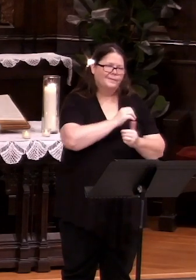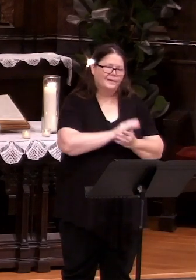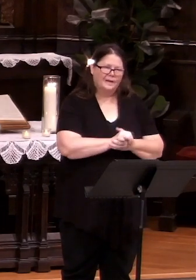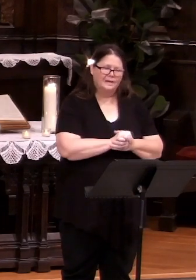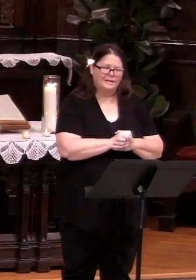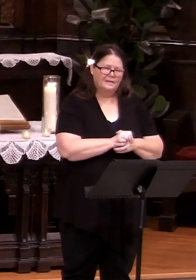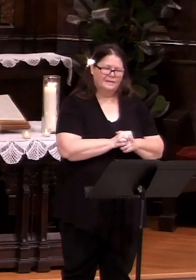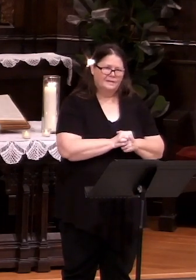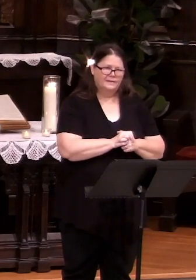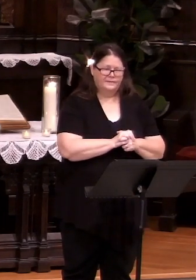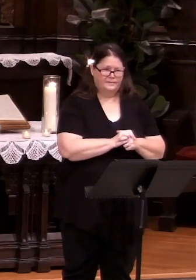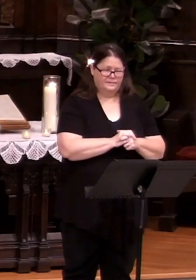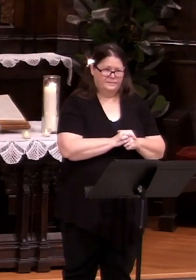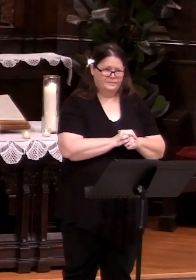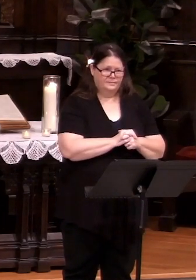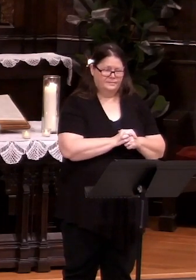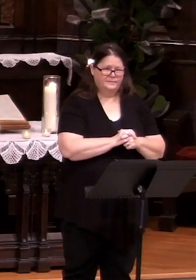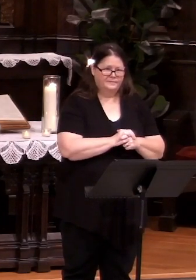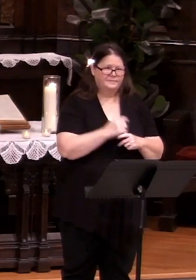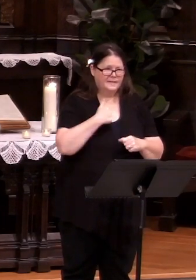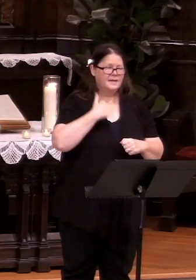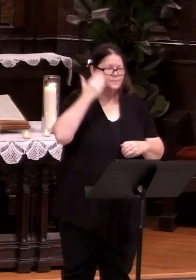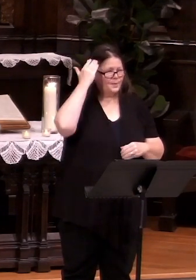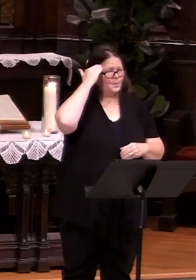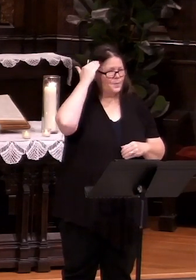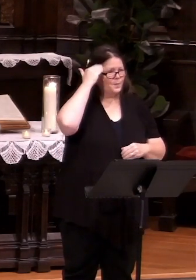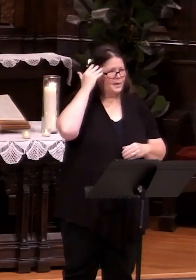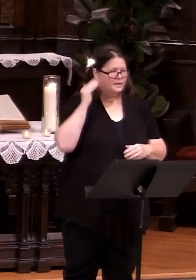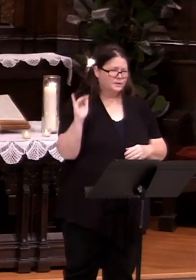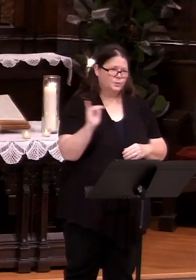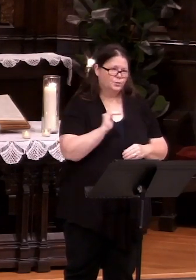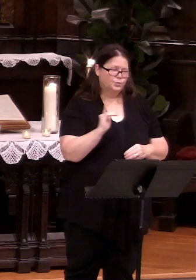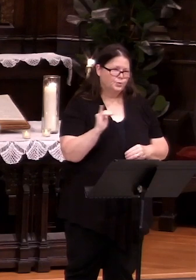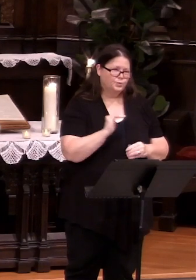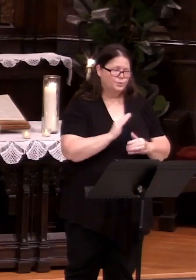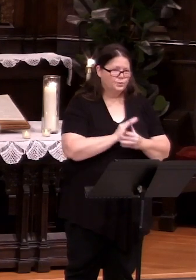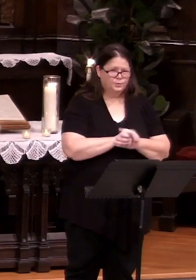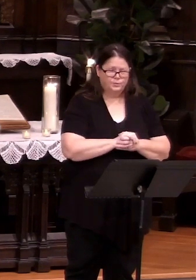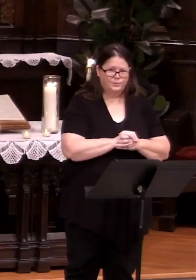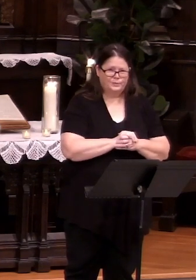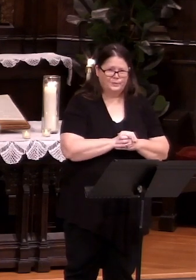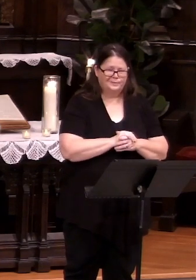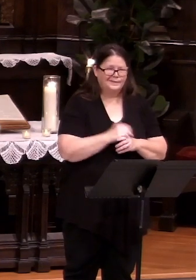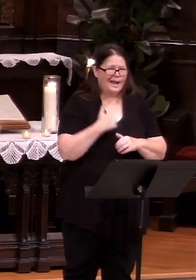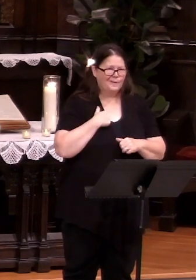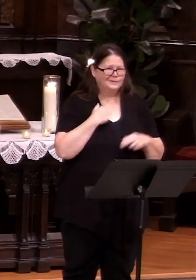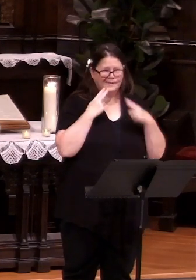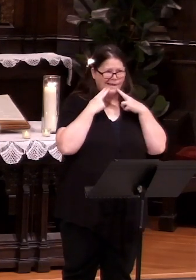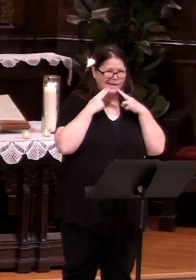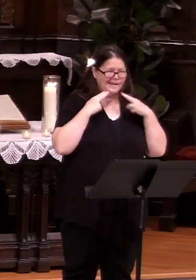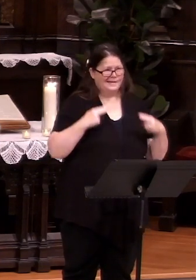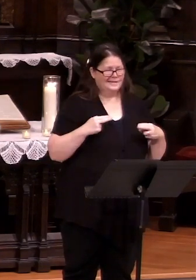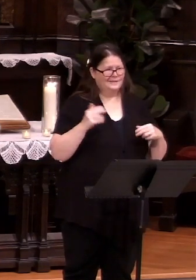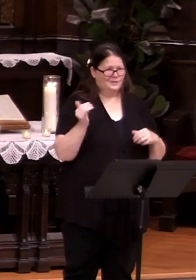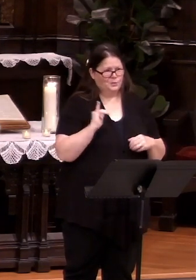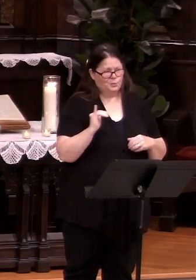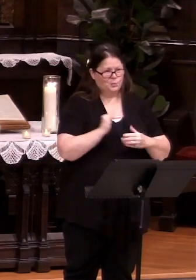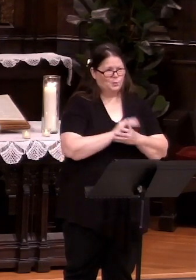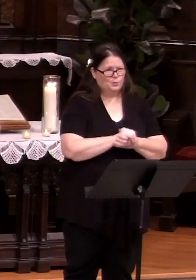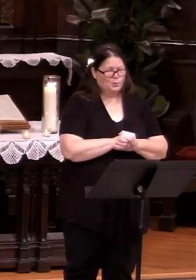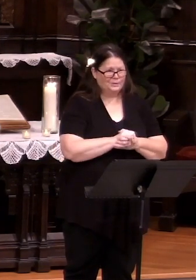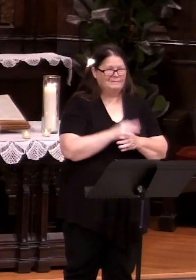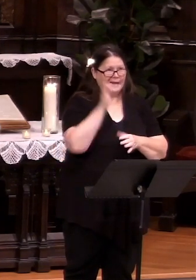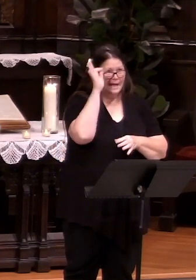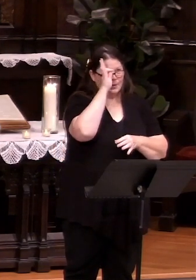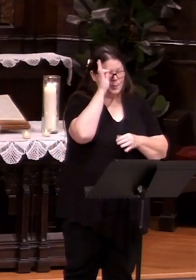And I'm also very aware that there was a good bit of naivete and a fairly